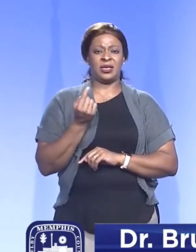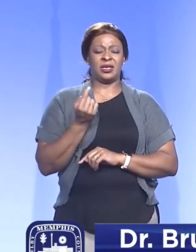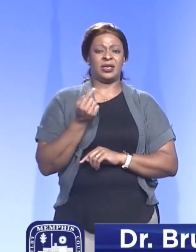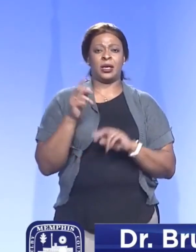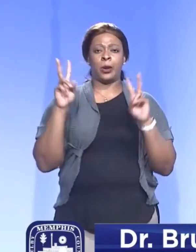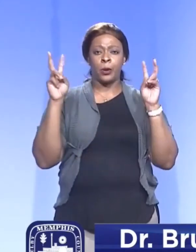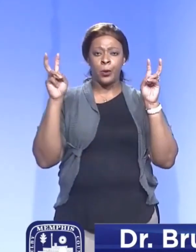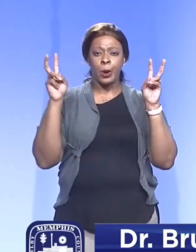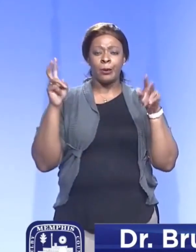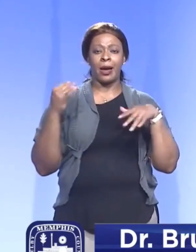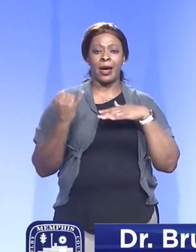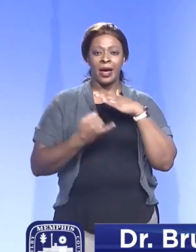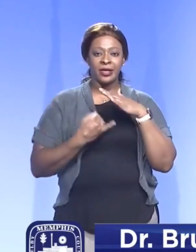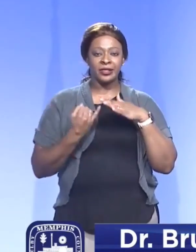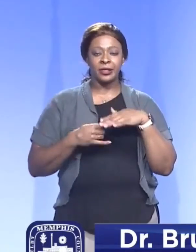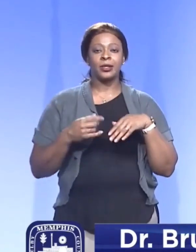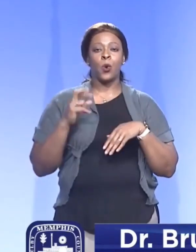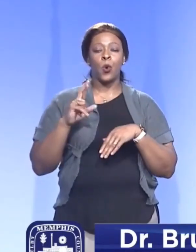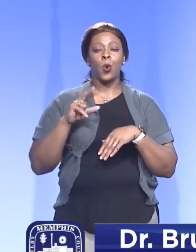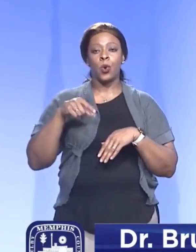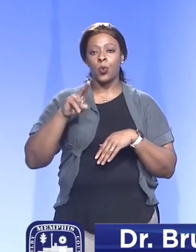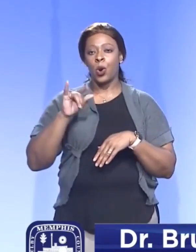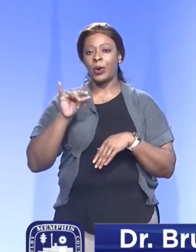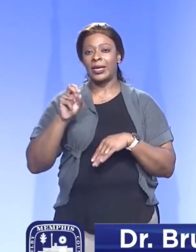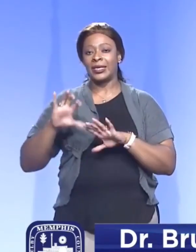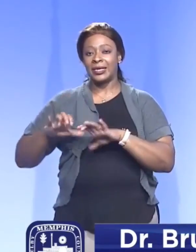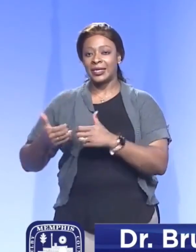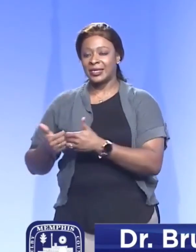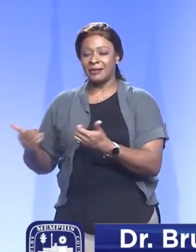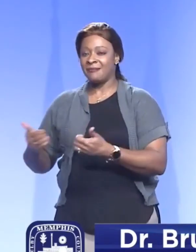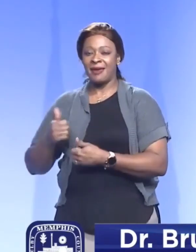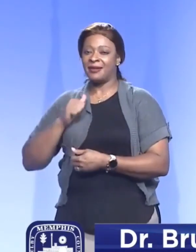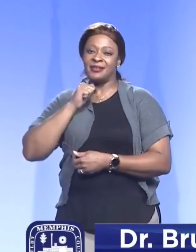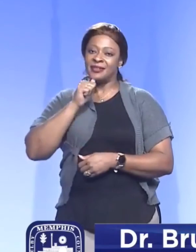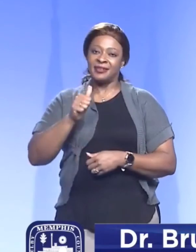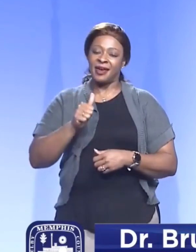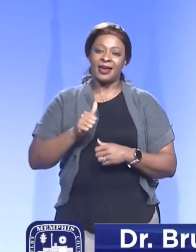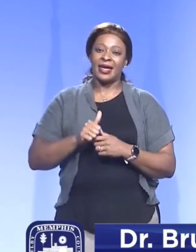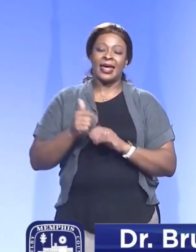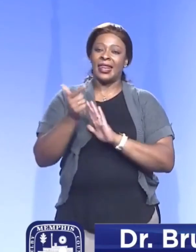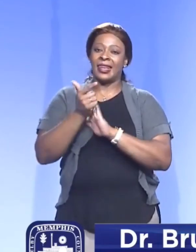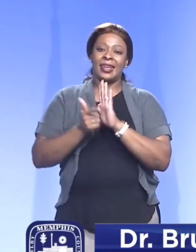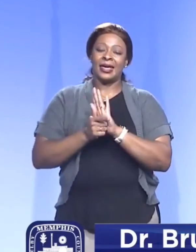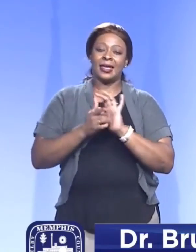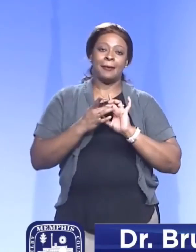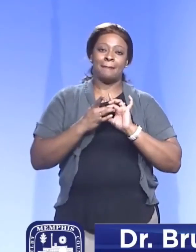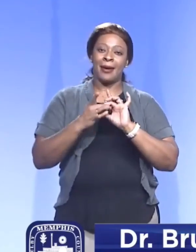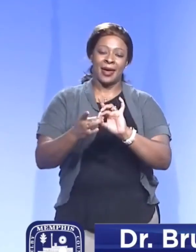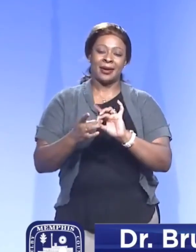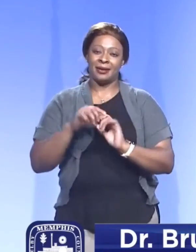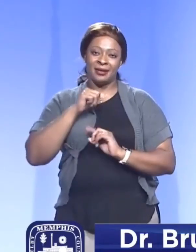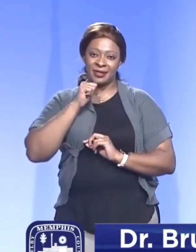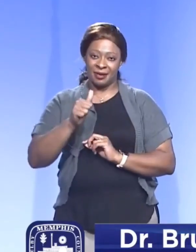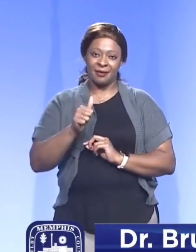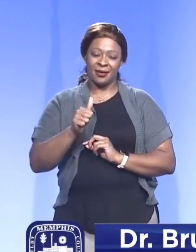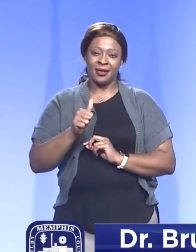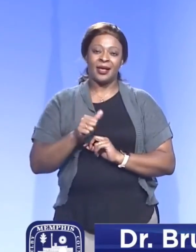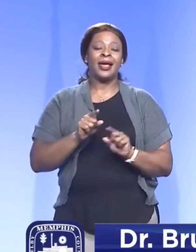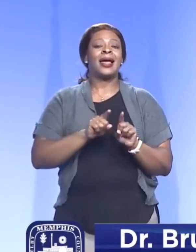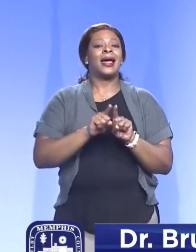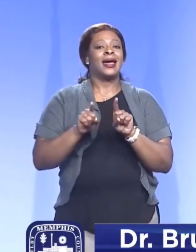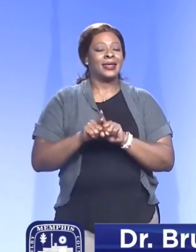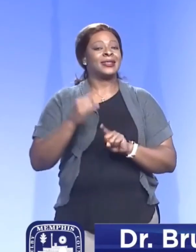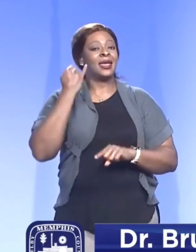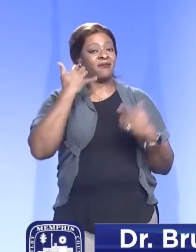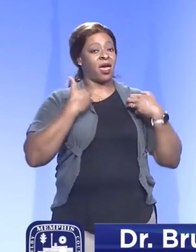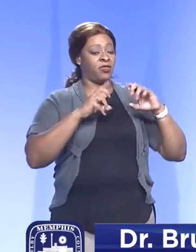quote, isolate or quarantine is not legally binding, as it would be if